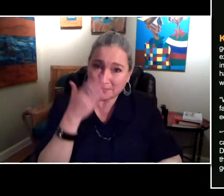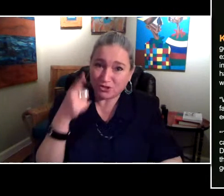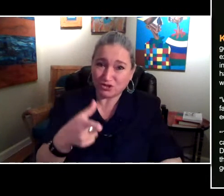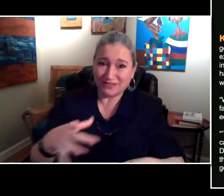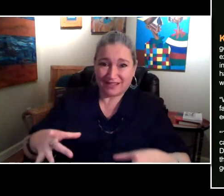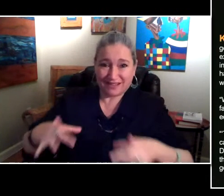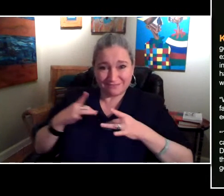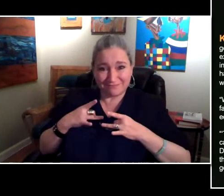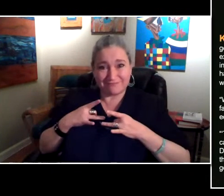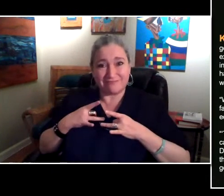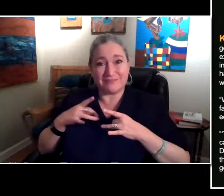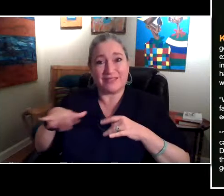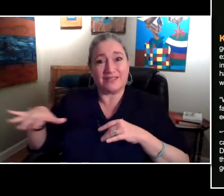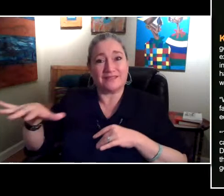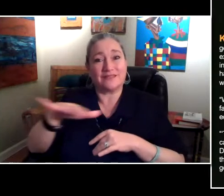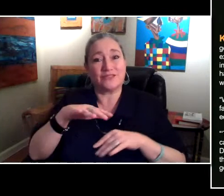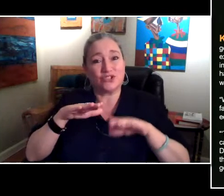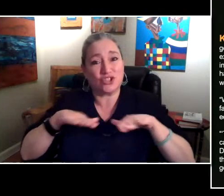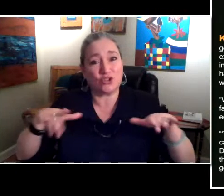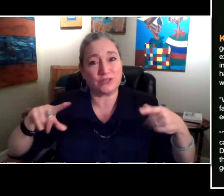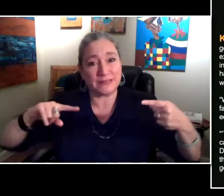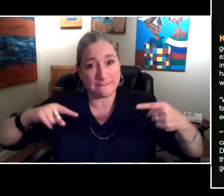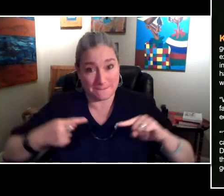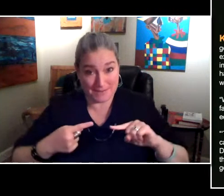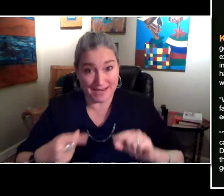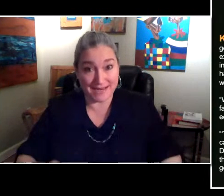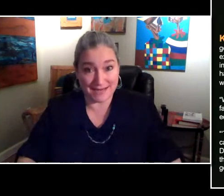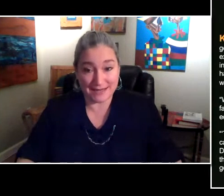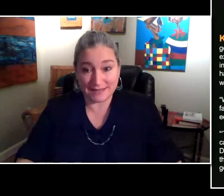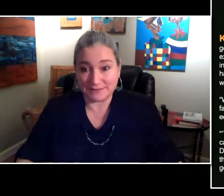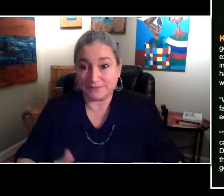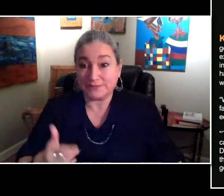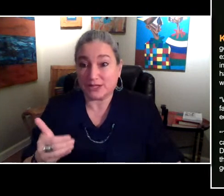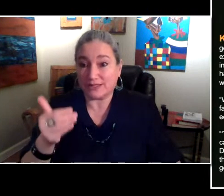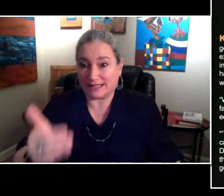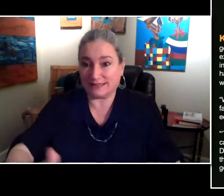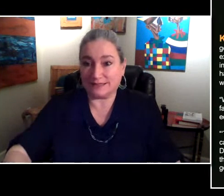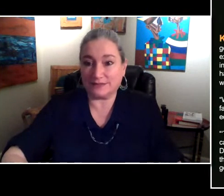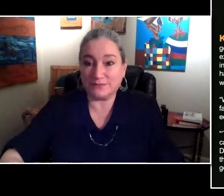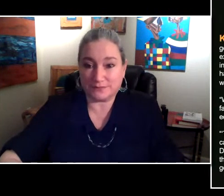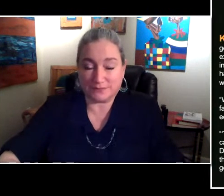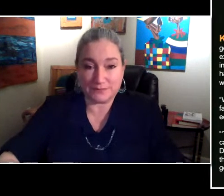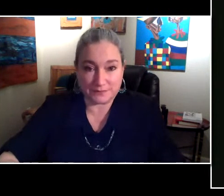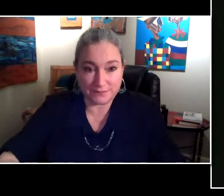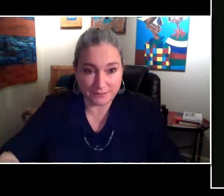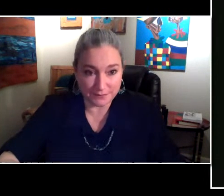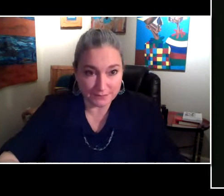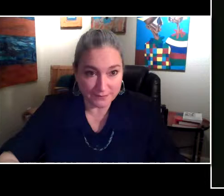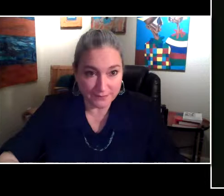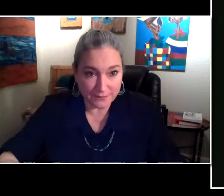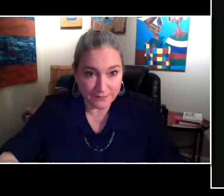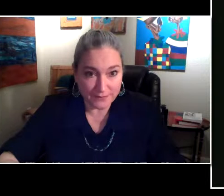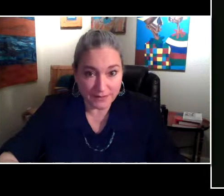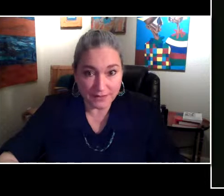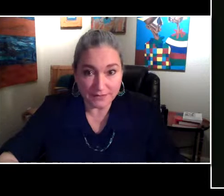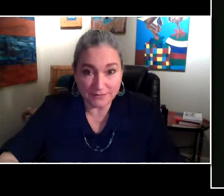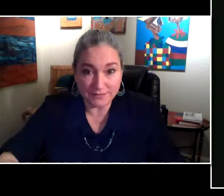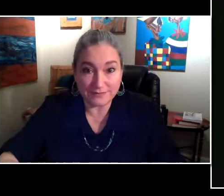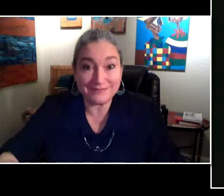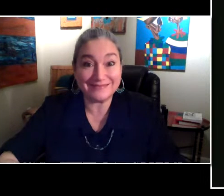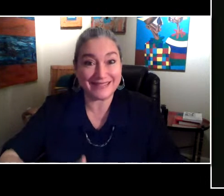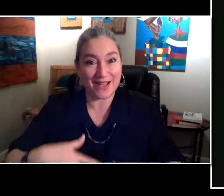And Kate really talked about wanting to roll up her sleeves and fight because of this vicarious trauma